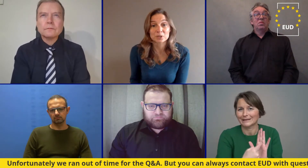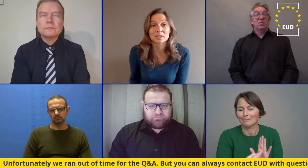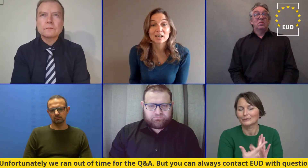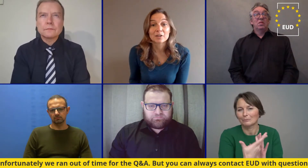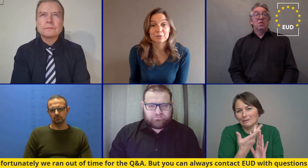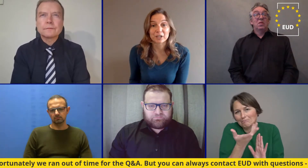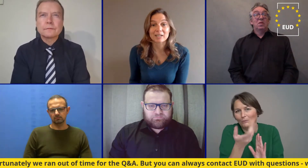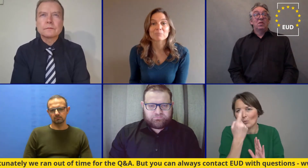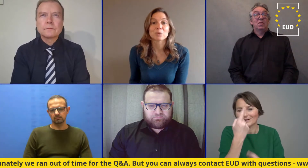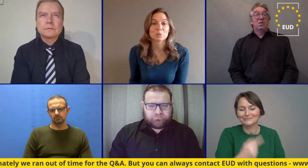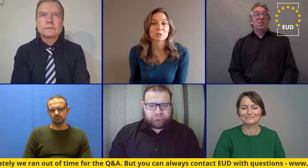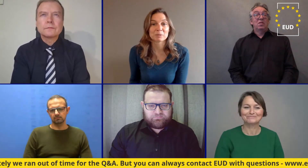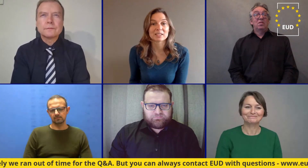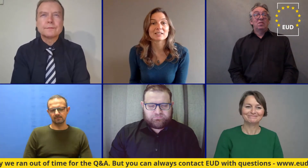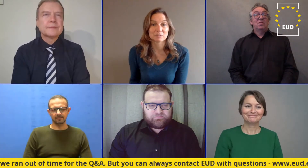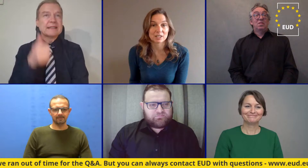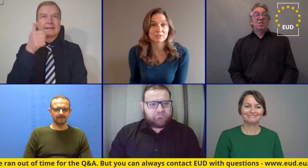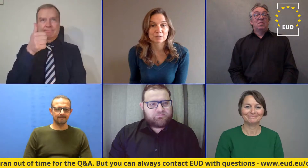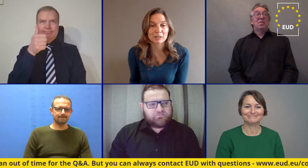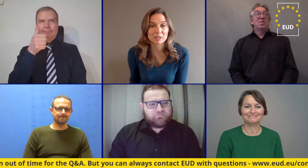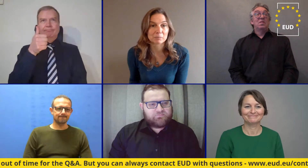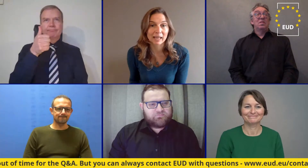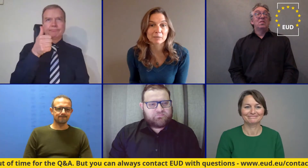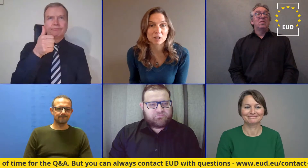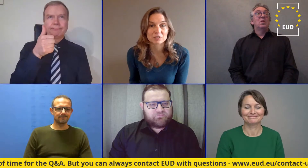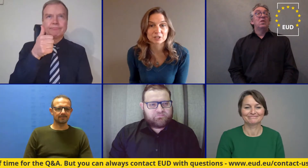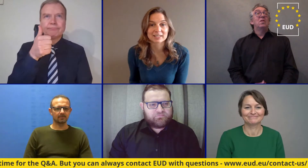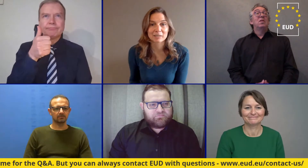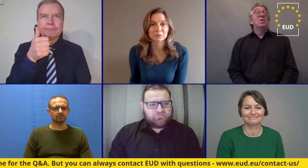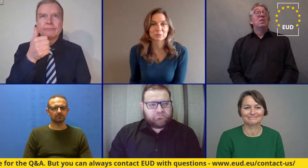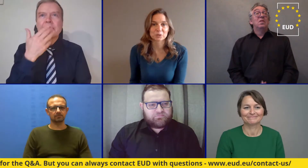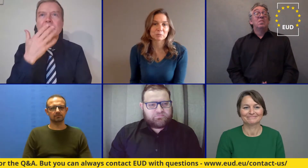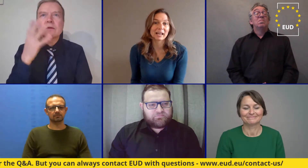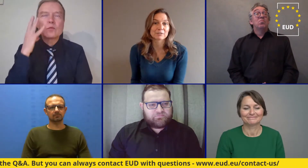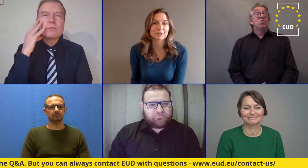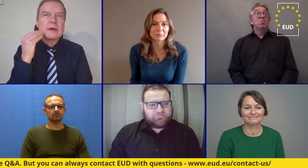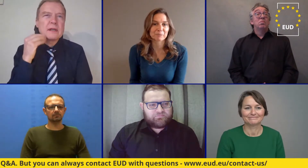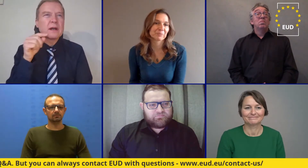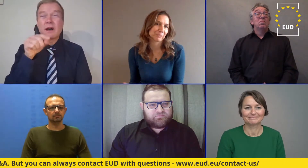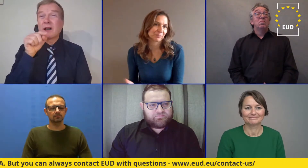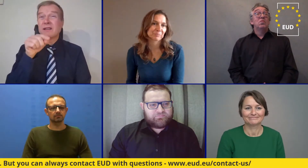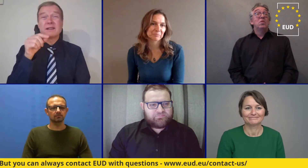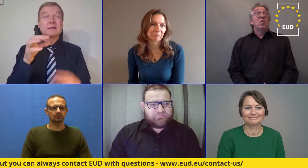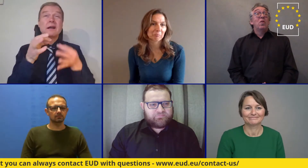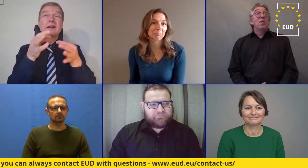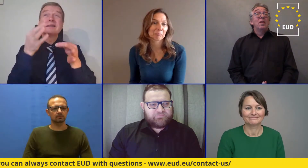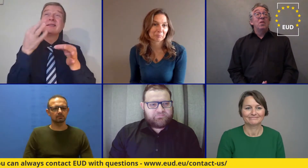interpreter frame would be then framed in a black box, for example, or a black frame. Thank you,